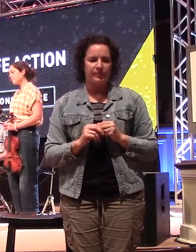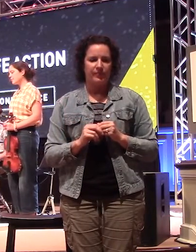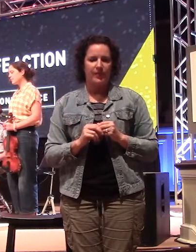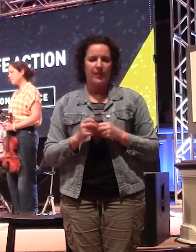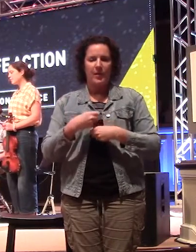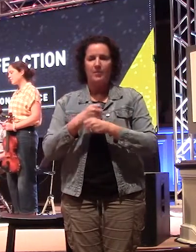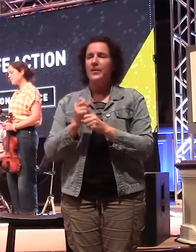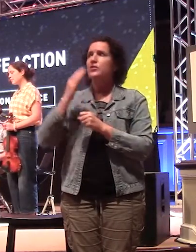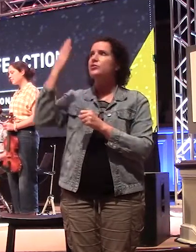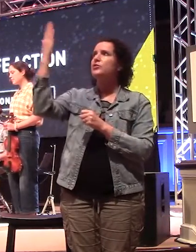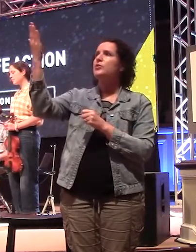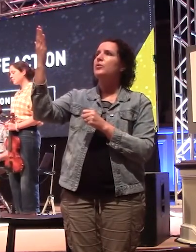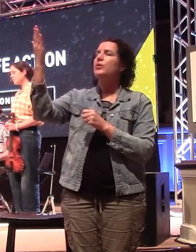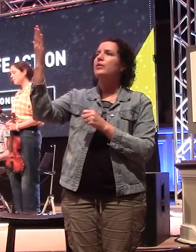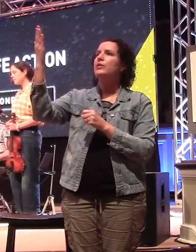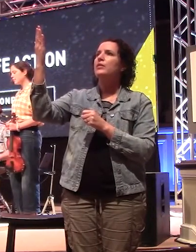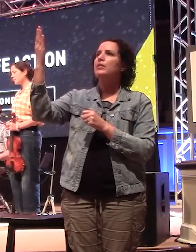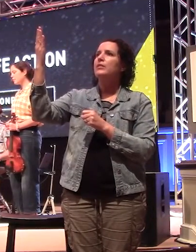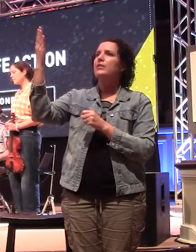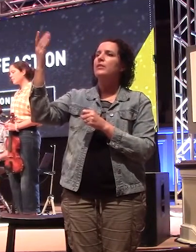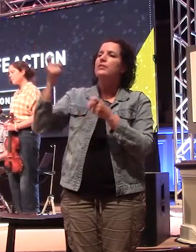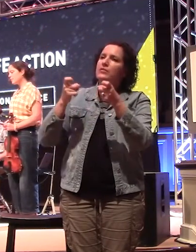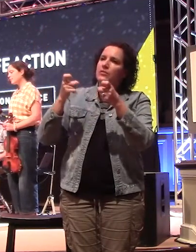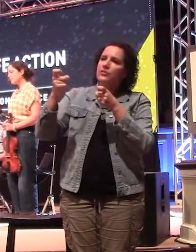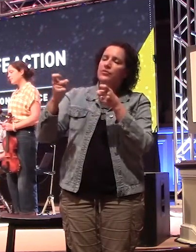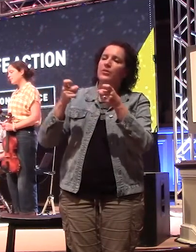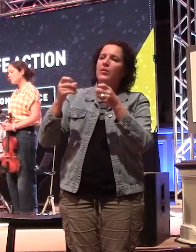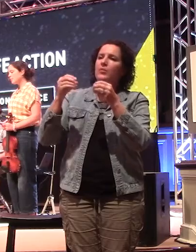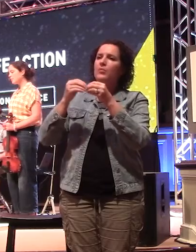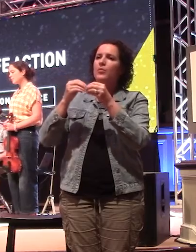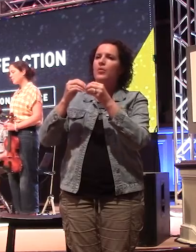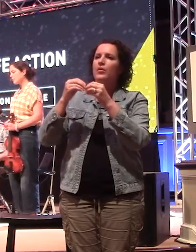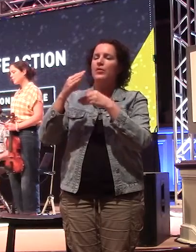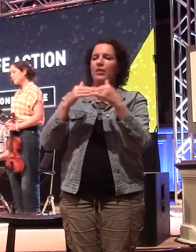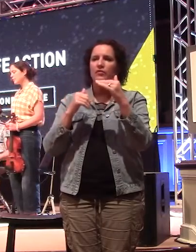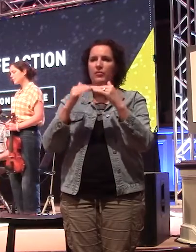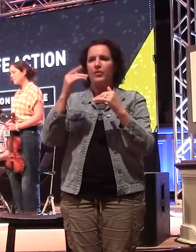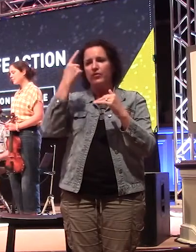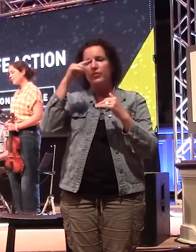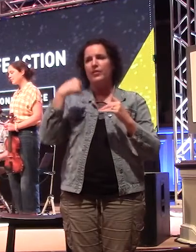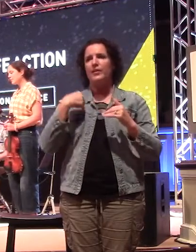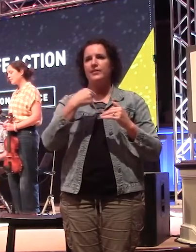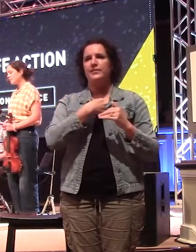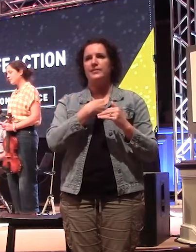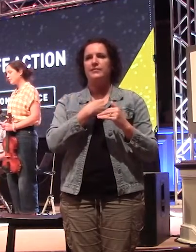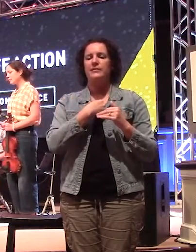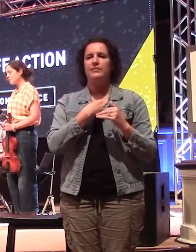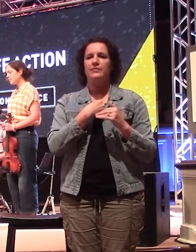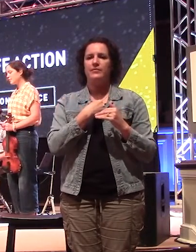that makes your lordship a little more comfortable for us.